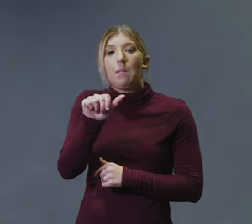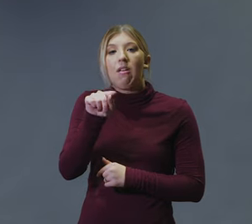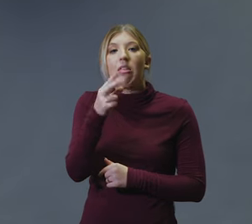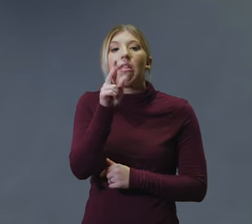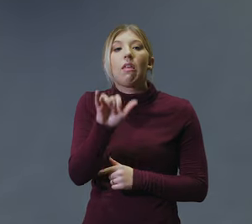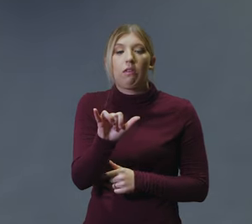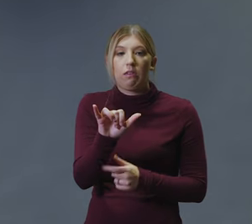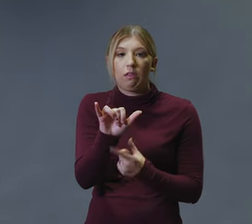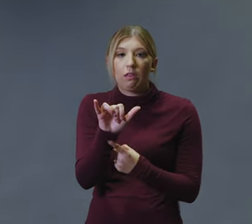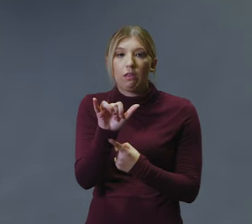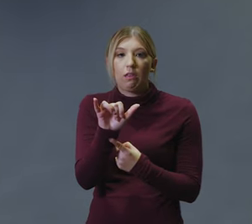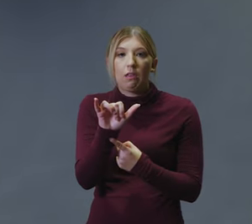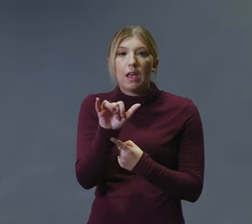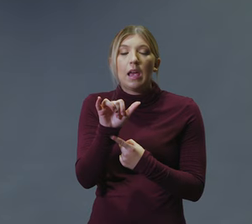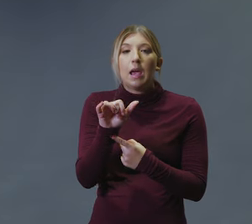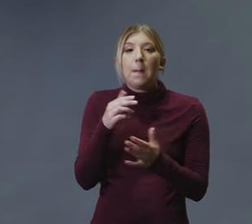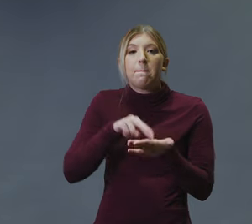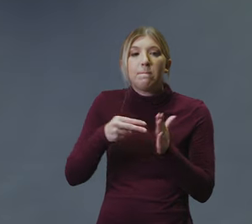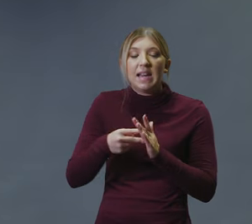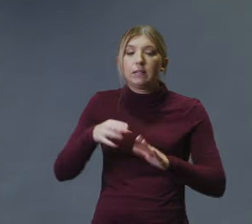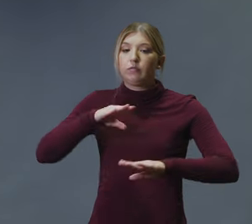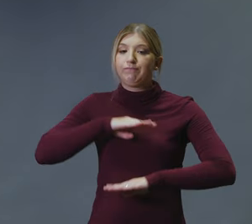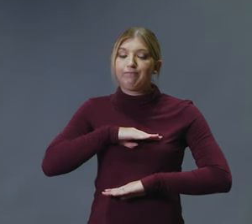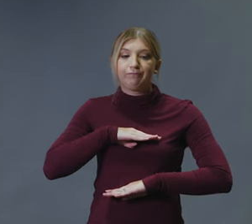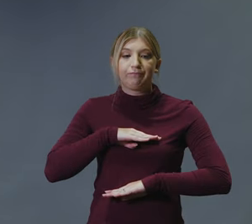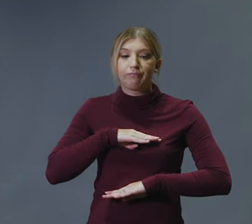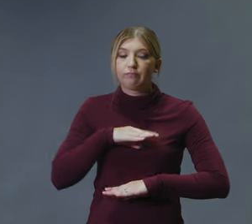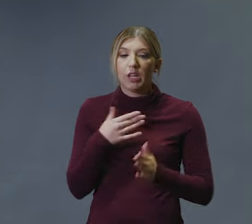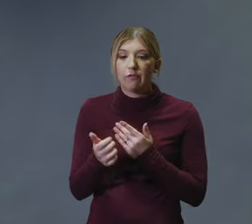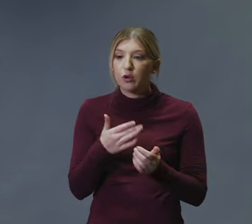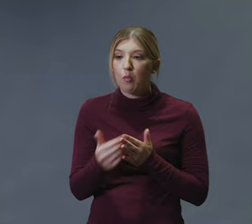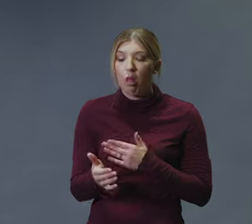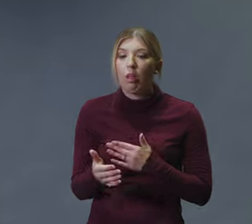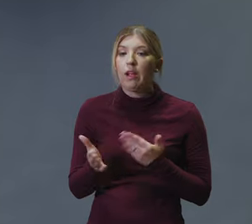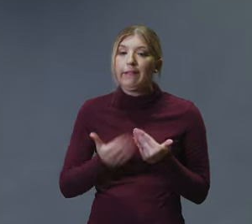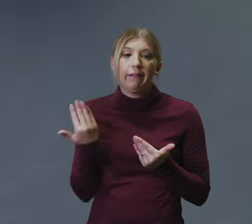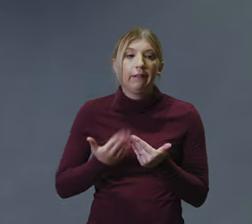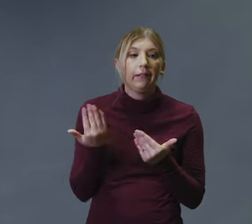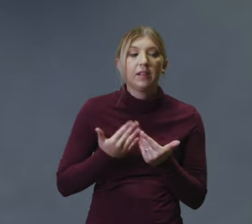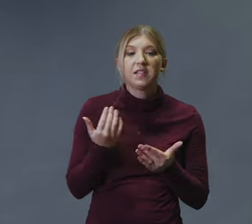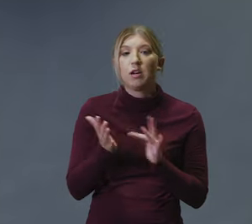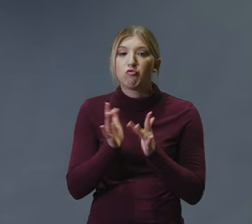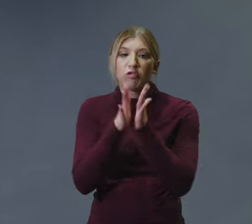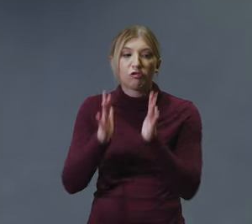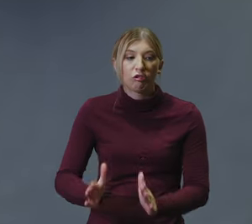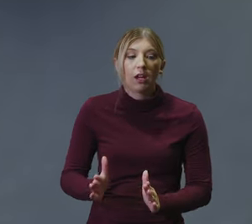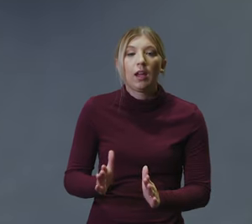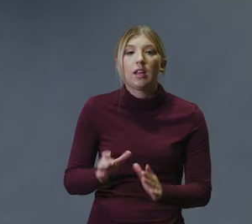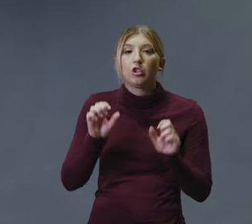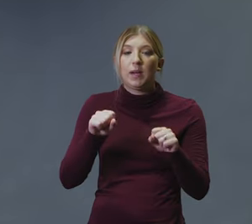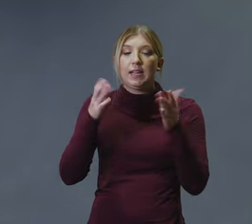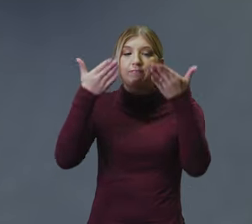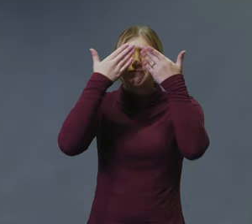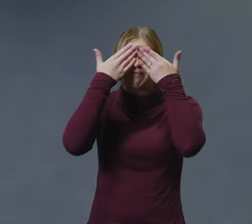a Christianity that's comfortable, that's easy to navigate, and allows us to put the blinders on